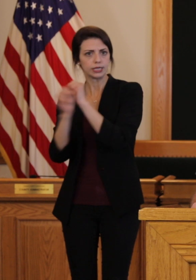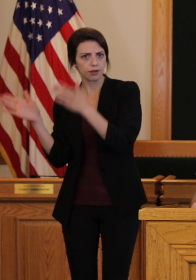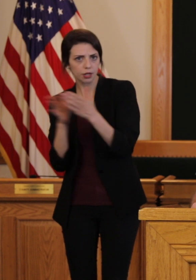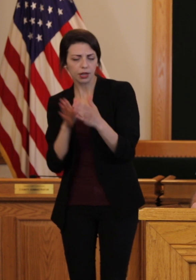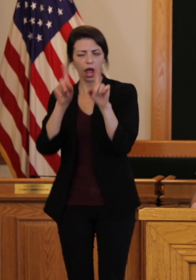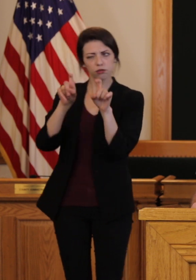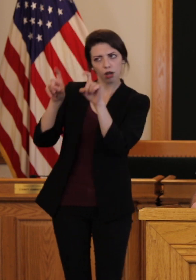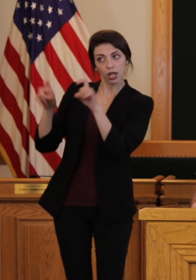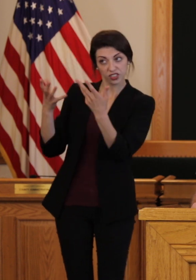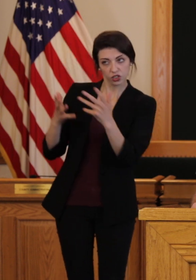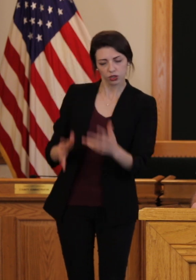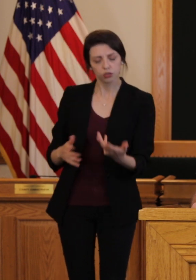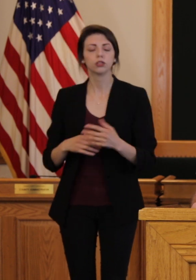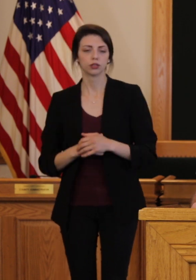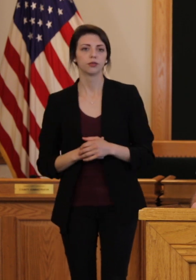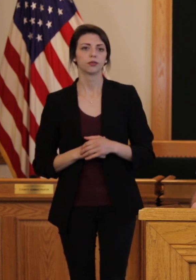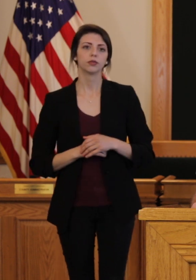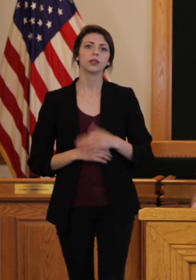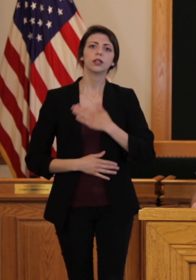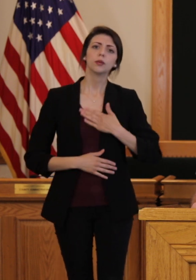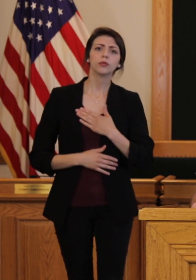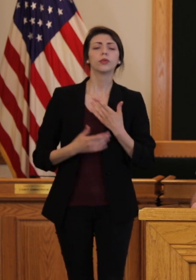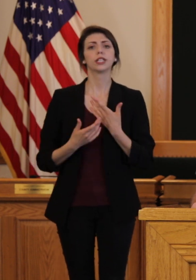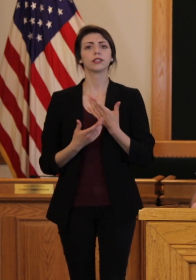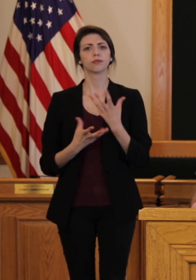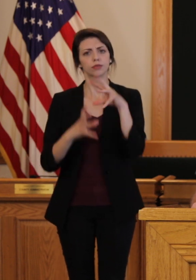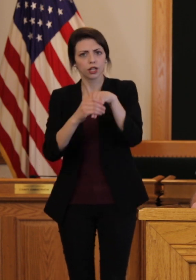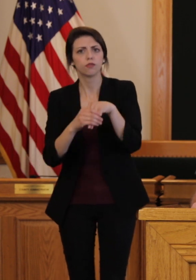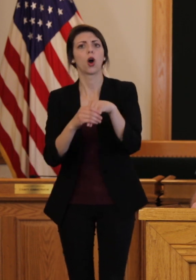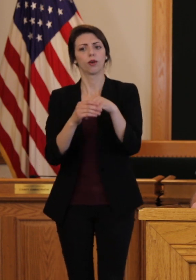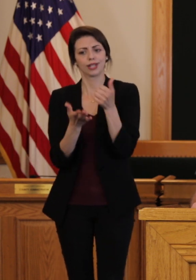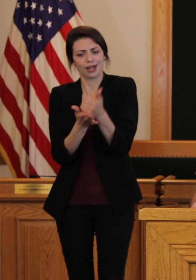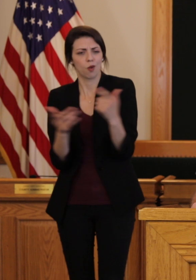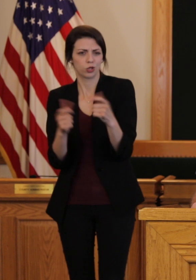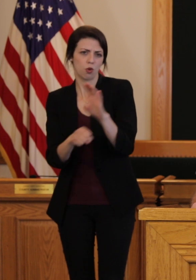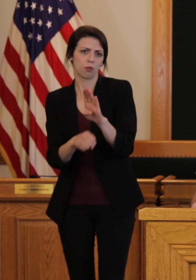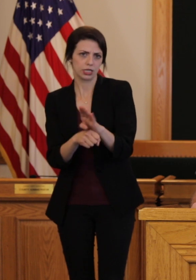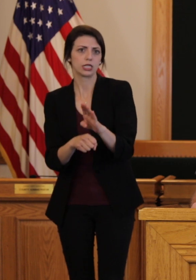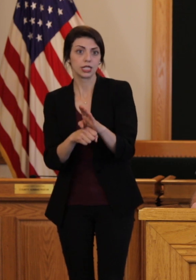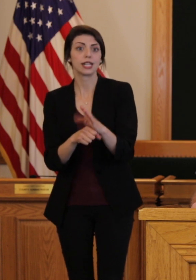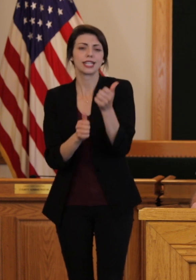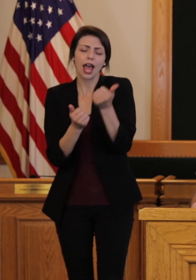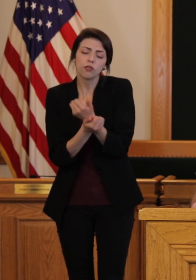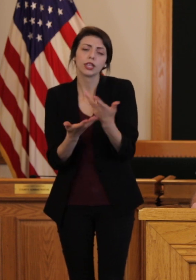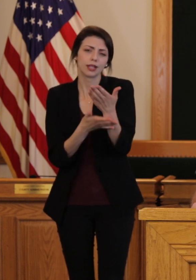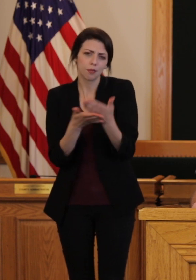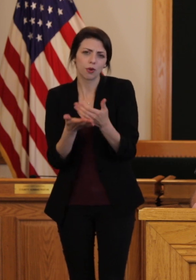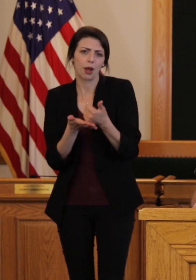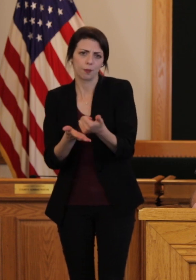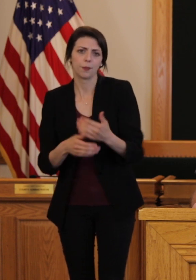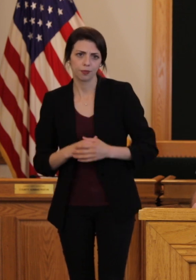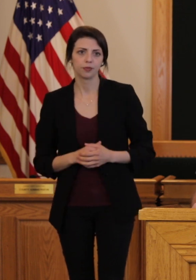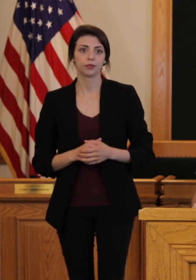testing. Please do what you can to support our small businesses and help them get back up and running. Every little bit helps.